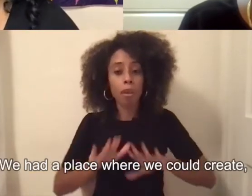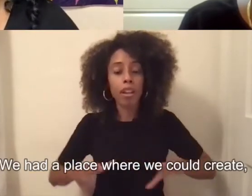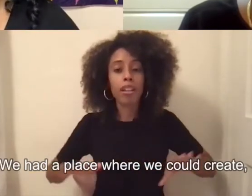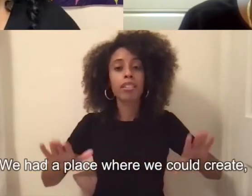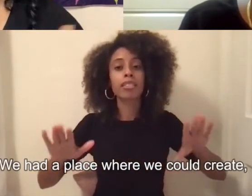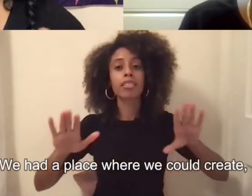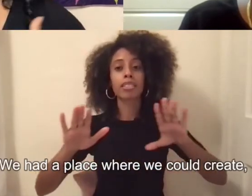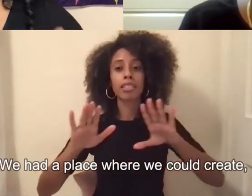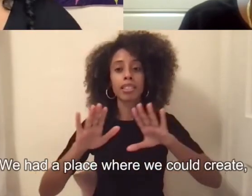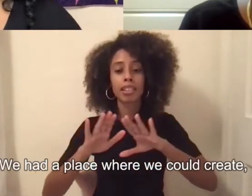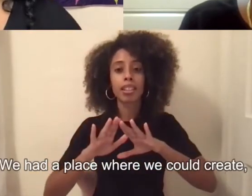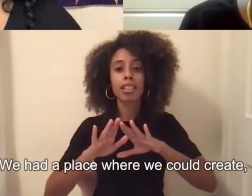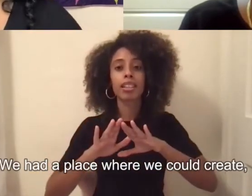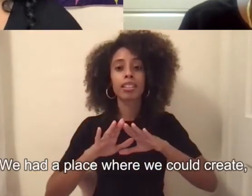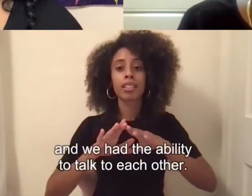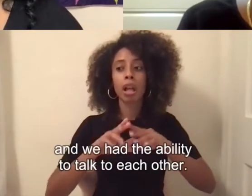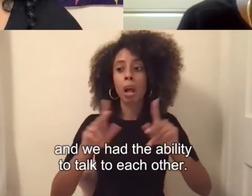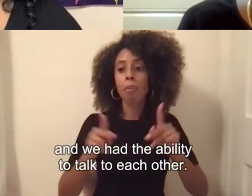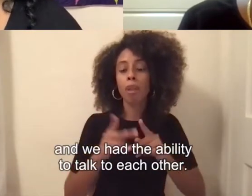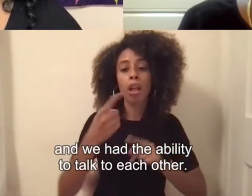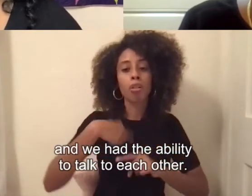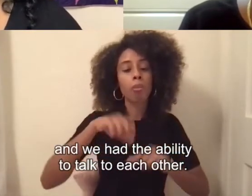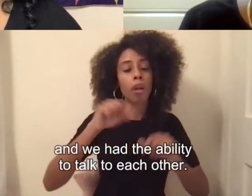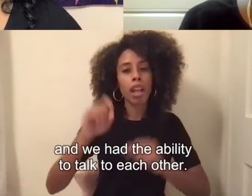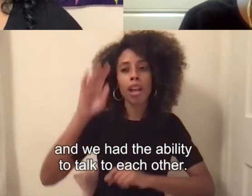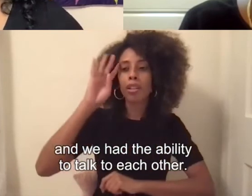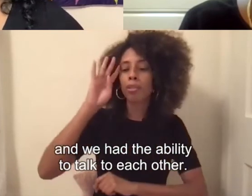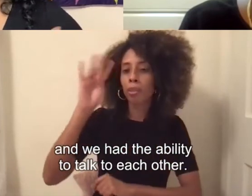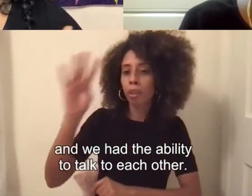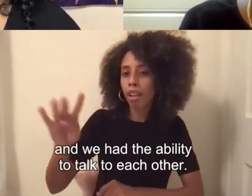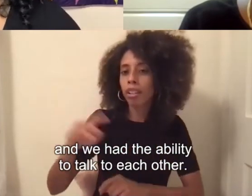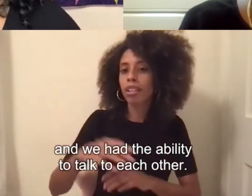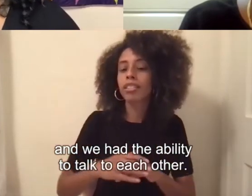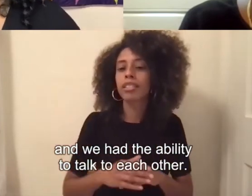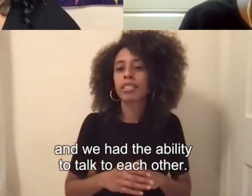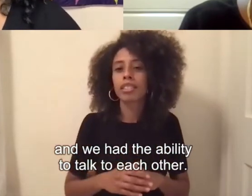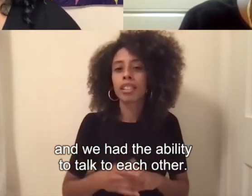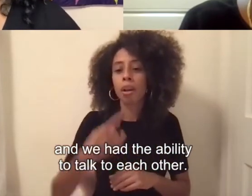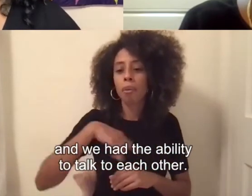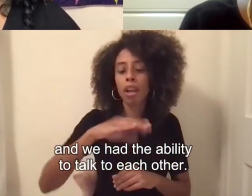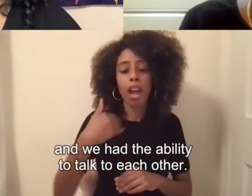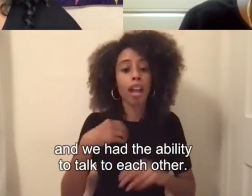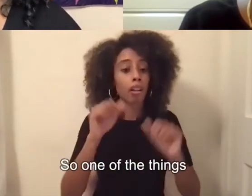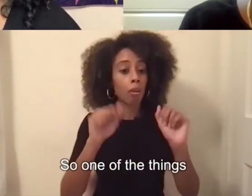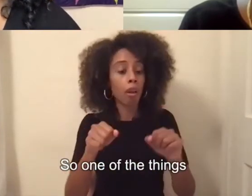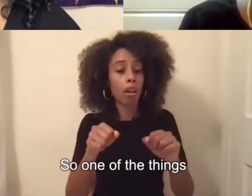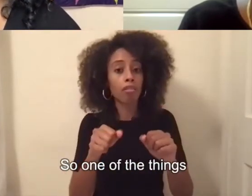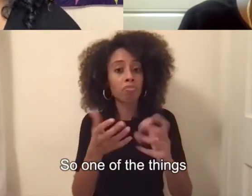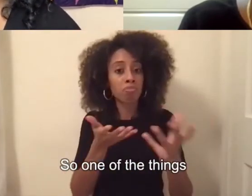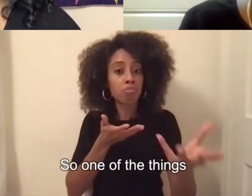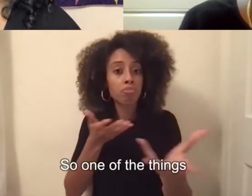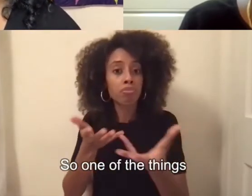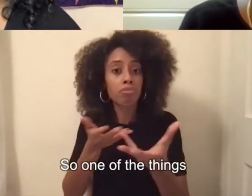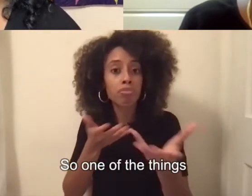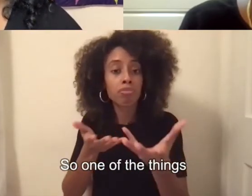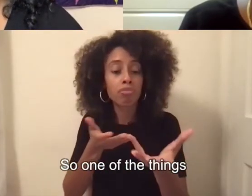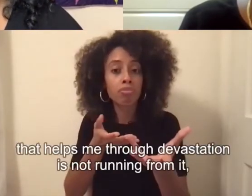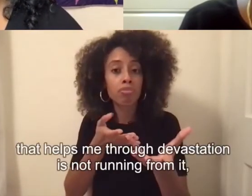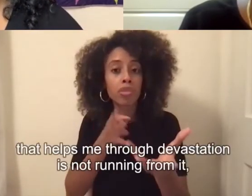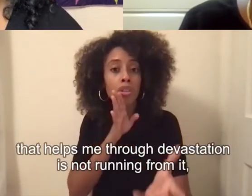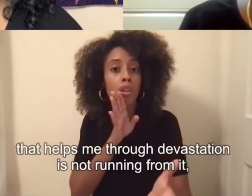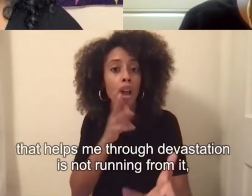where we could create, and we had the ability to talk to each other. So one of the